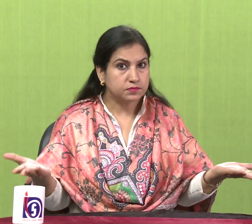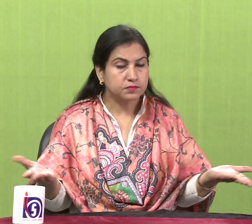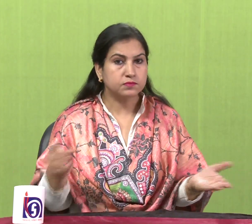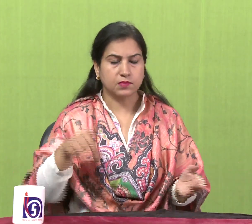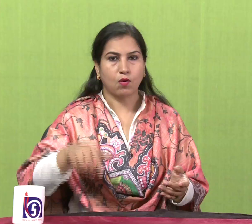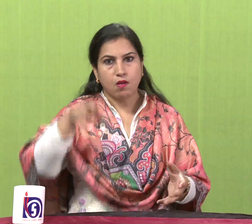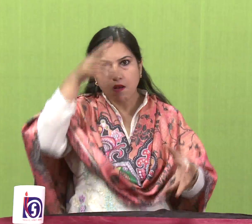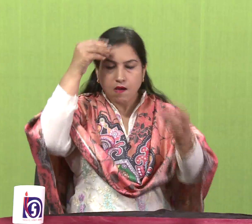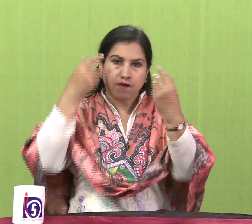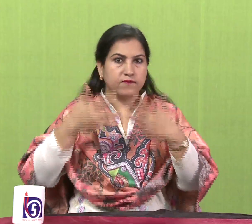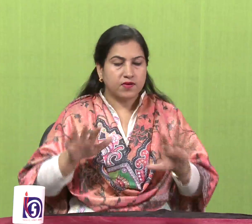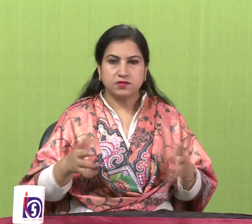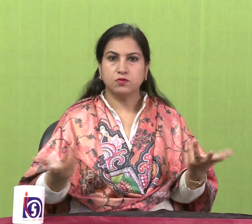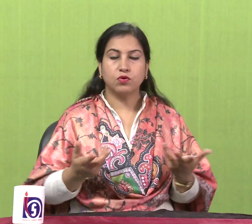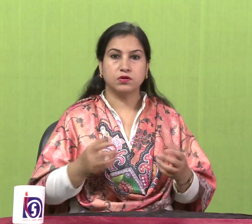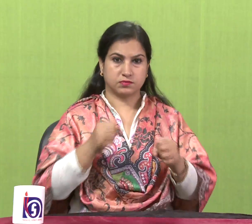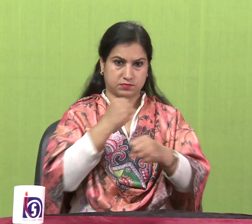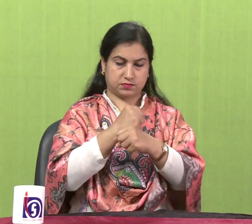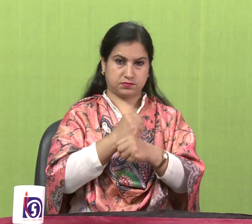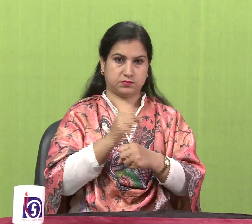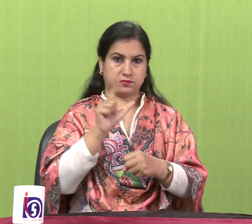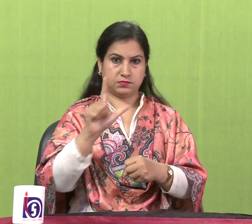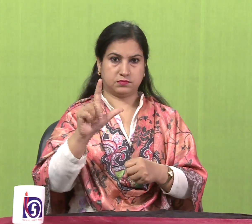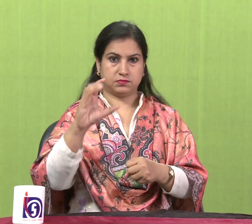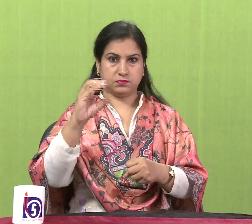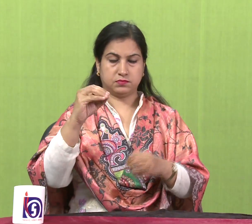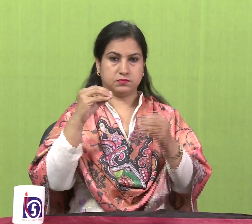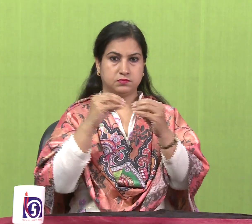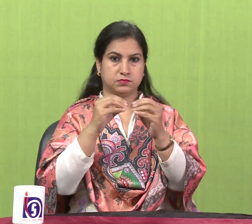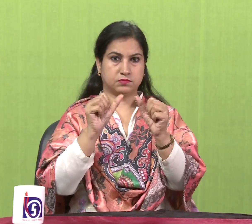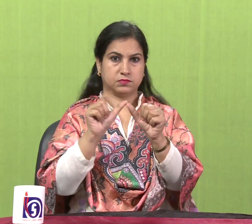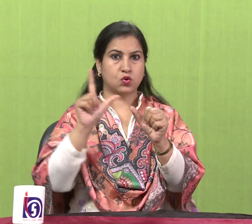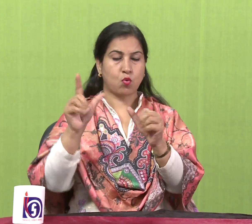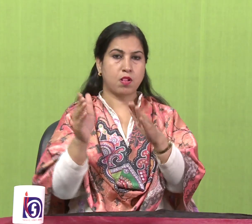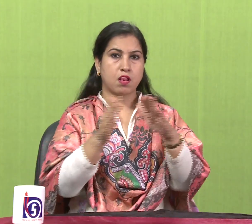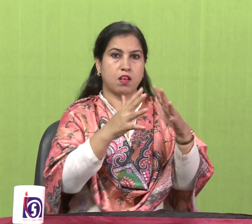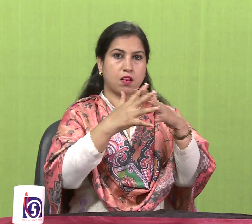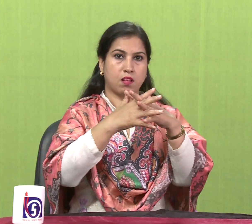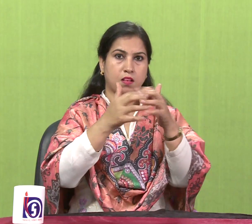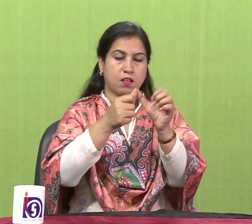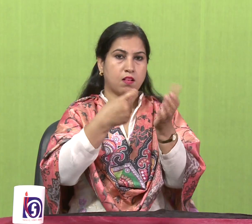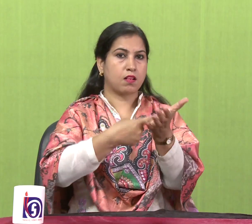Learners, we have learnt about the meaning of global warming in previous lesson.